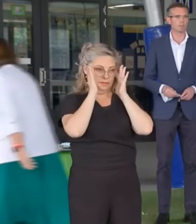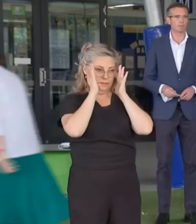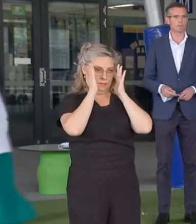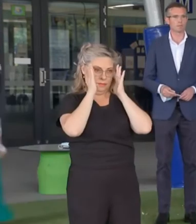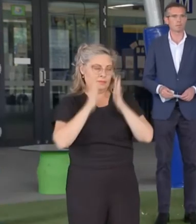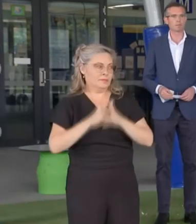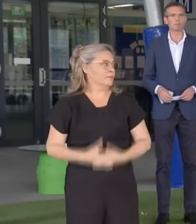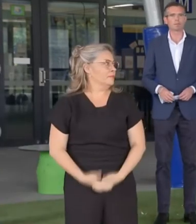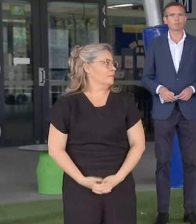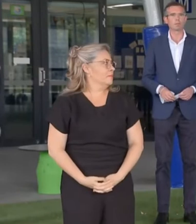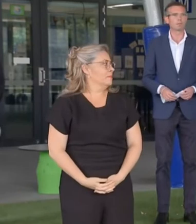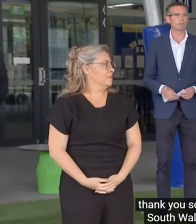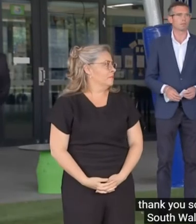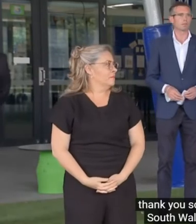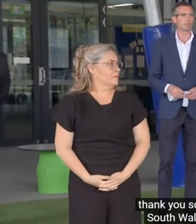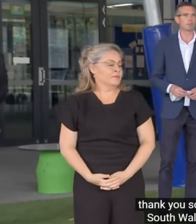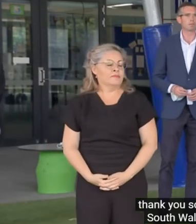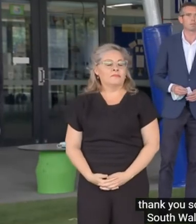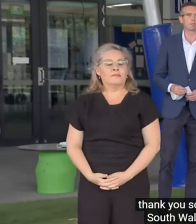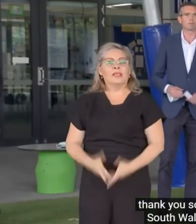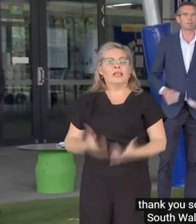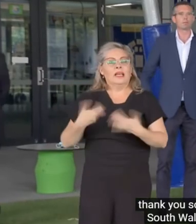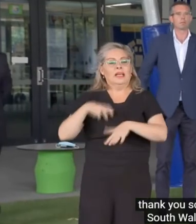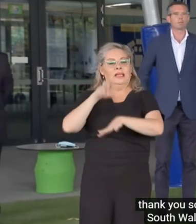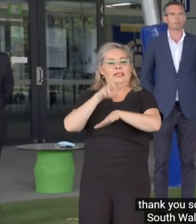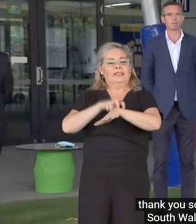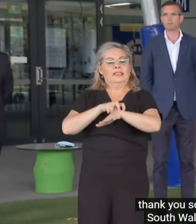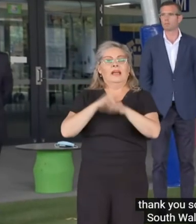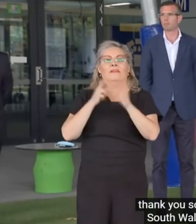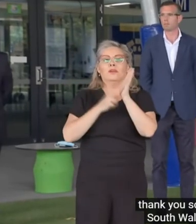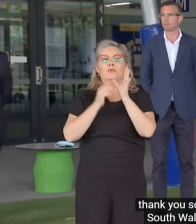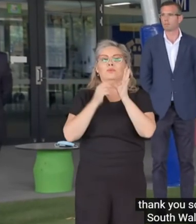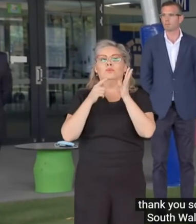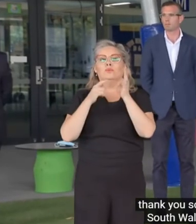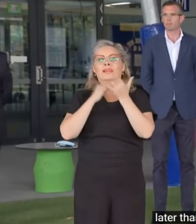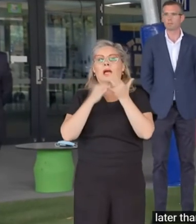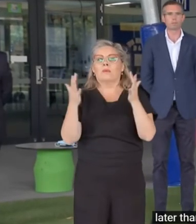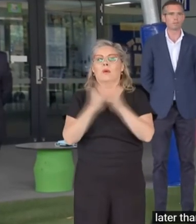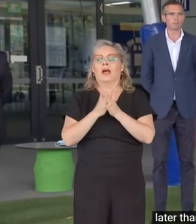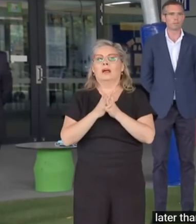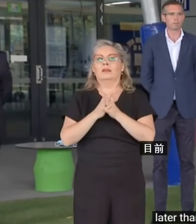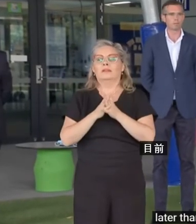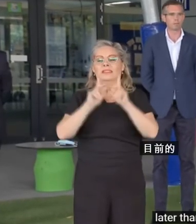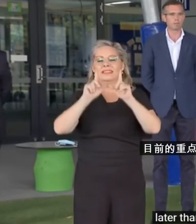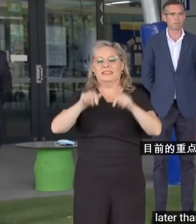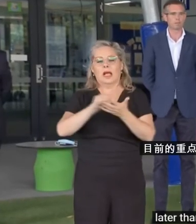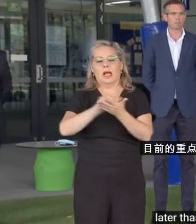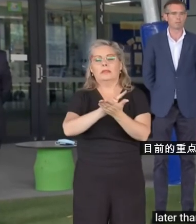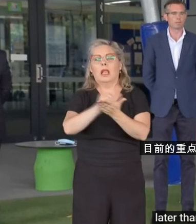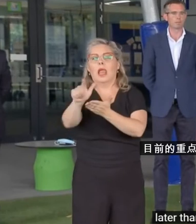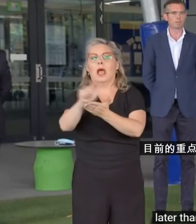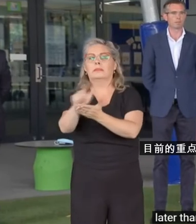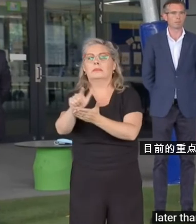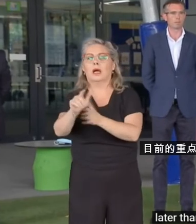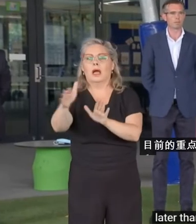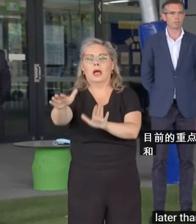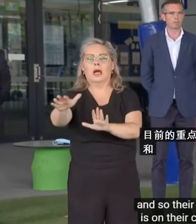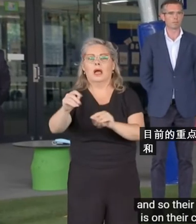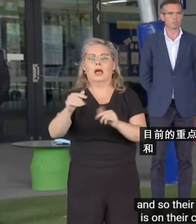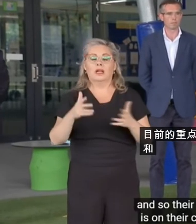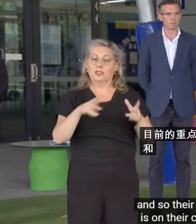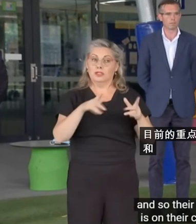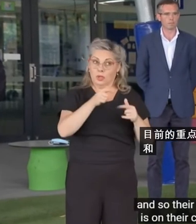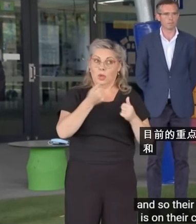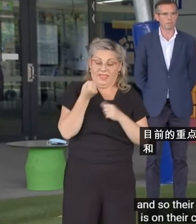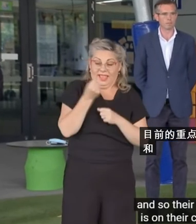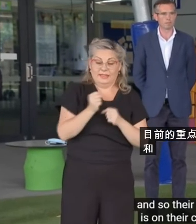Thank you. So obviously TAFE New South Wales term starts a bit later than the school term, and so their focus at the moment is on their contingency planning